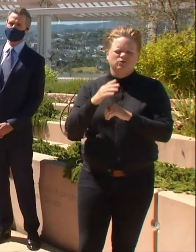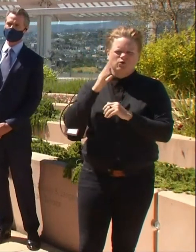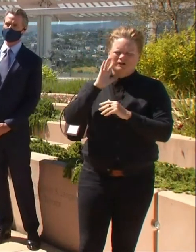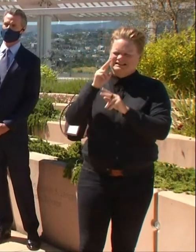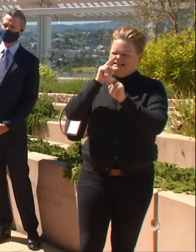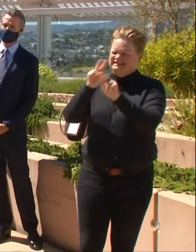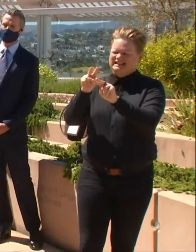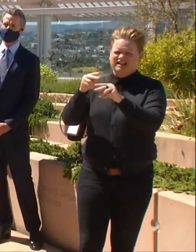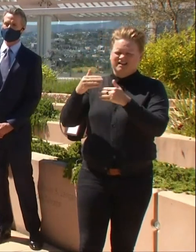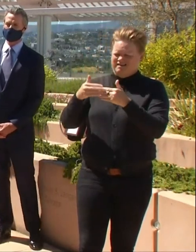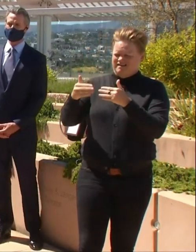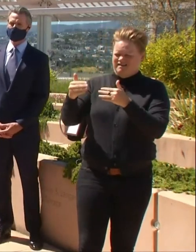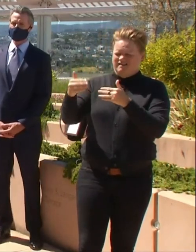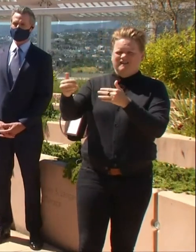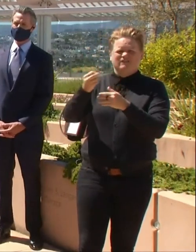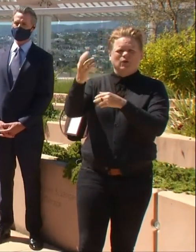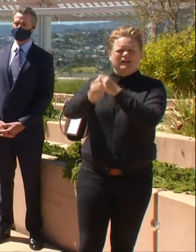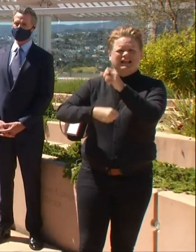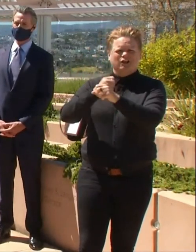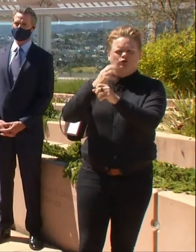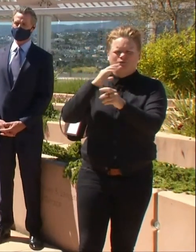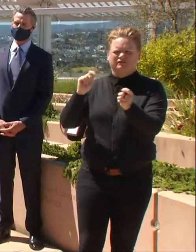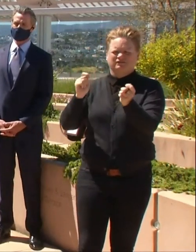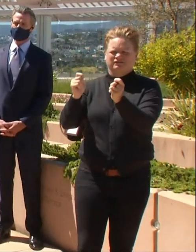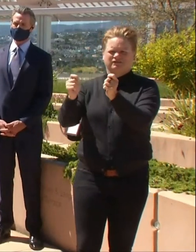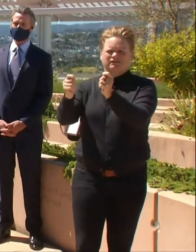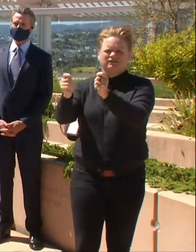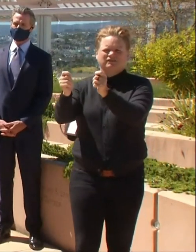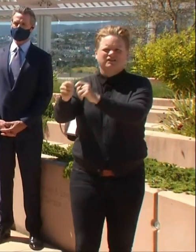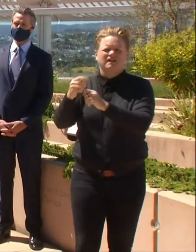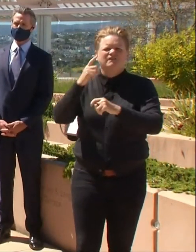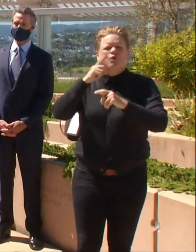hasn't been confirmed yet, but we expect will be in the next month or two.